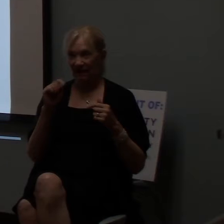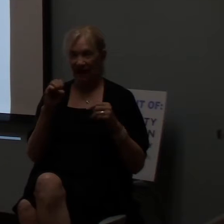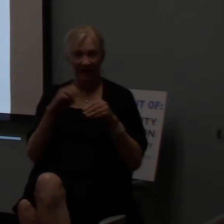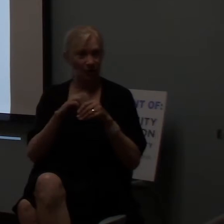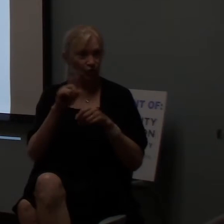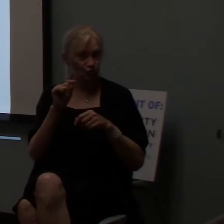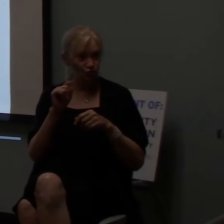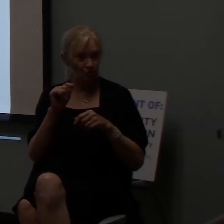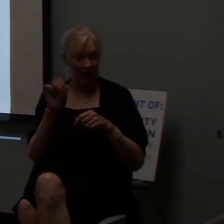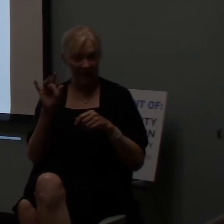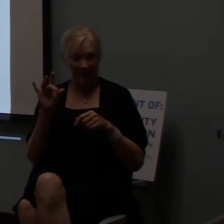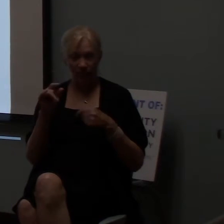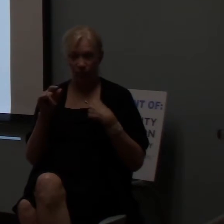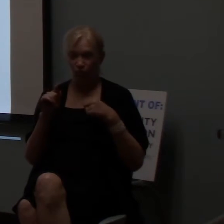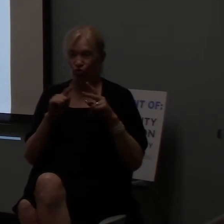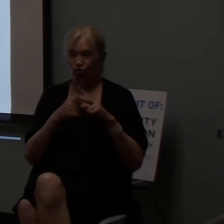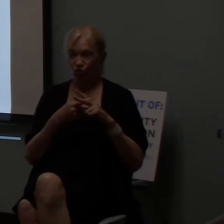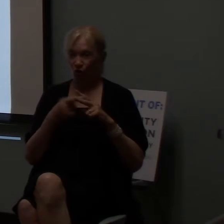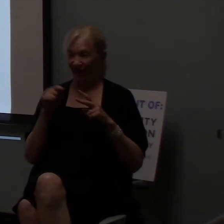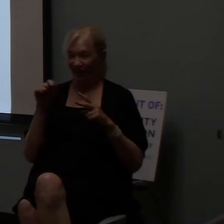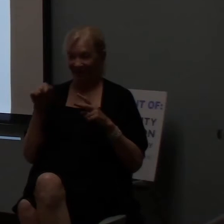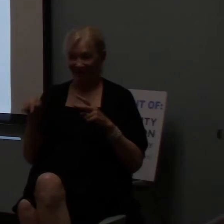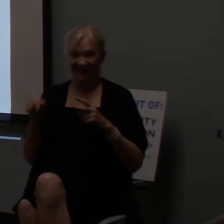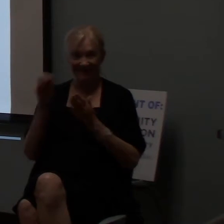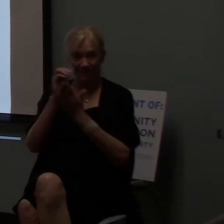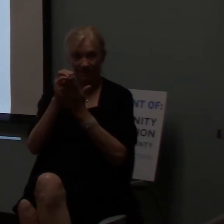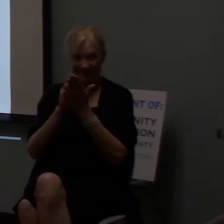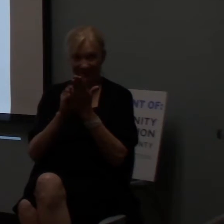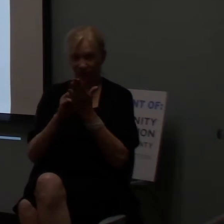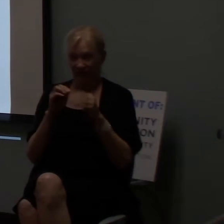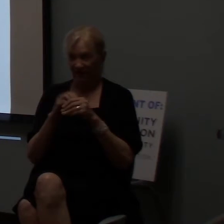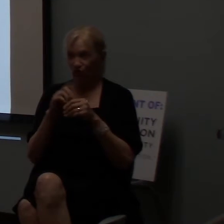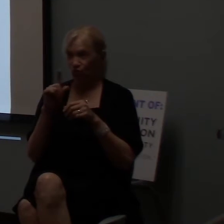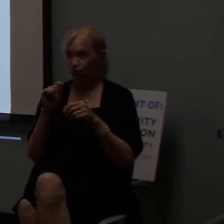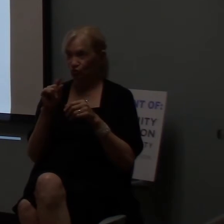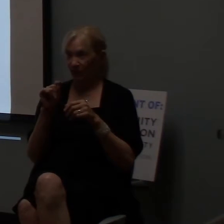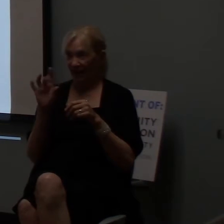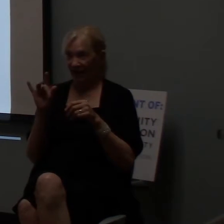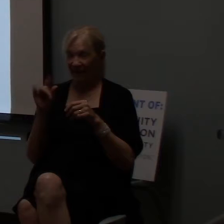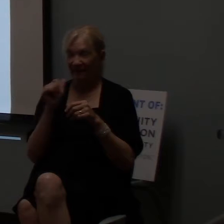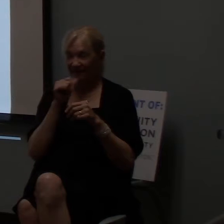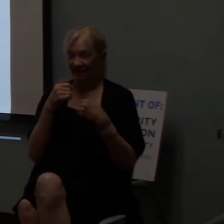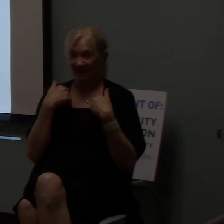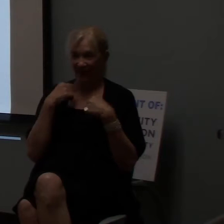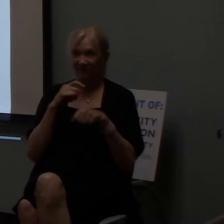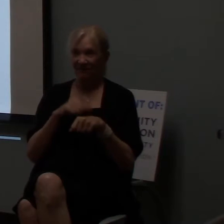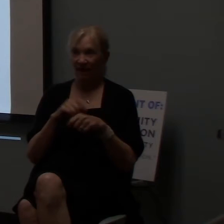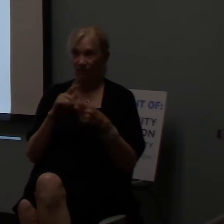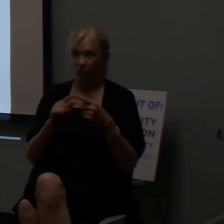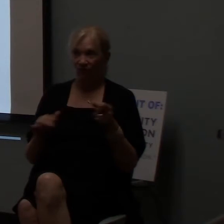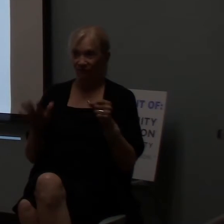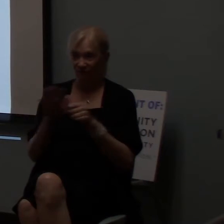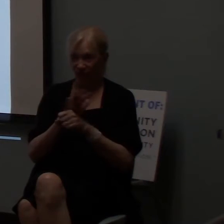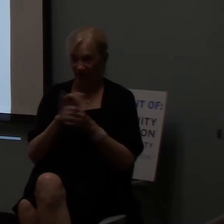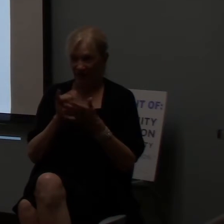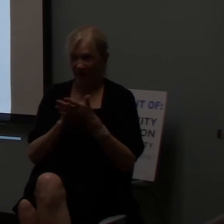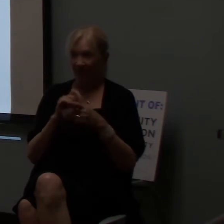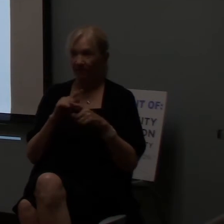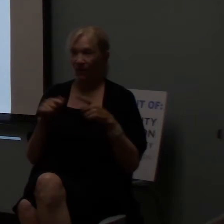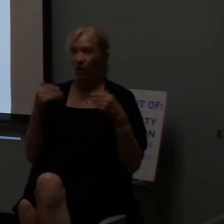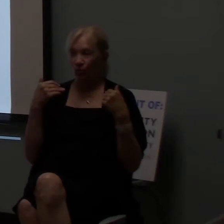started that petition, or this petition, in 2018. Didn't have the time to fulfill it, but we went